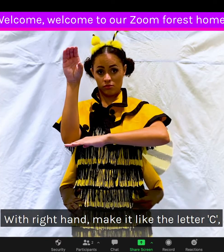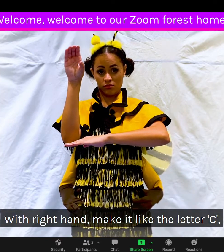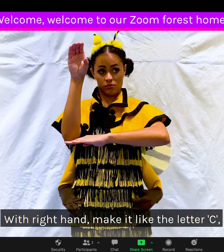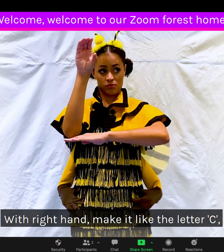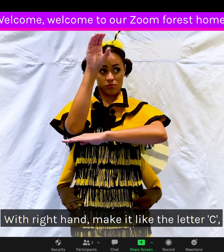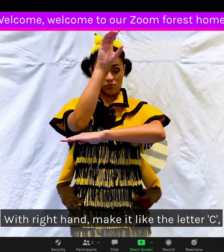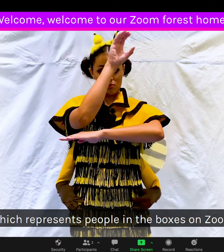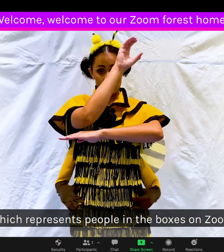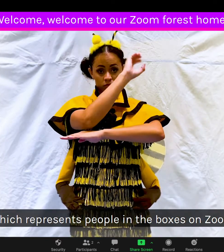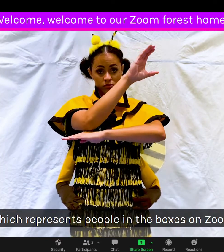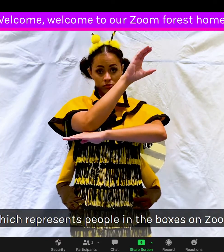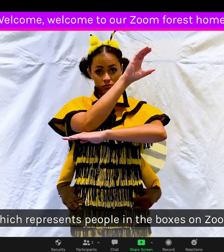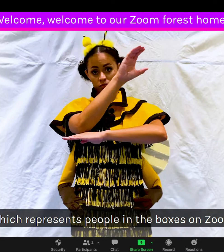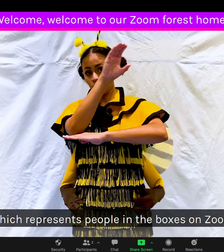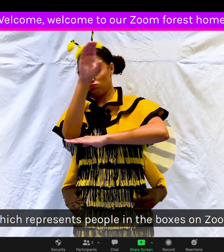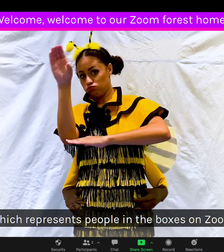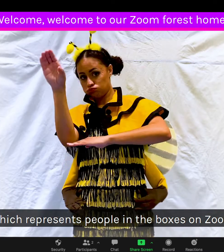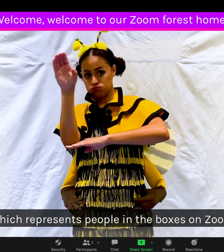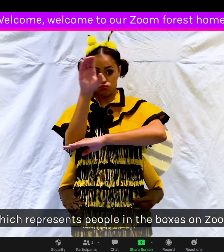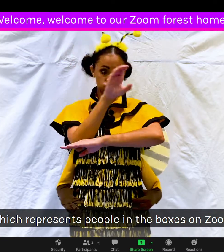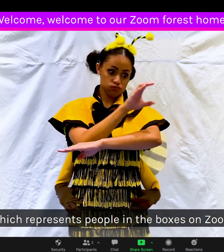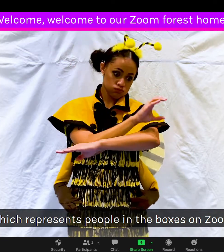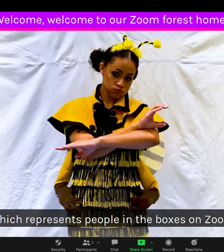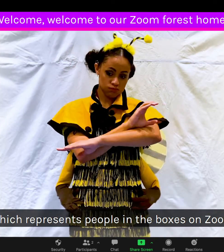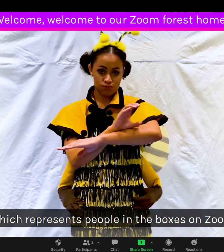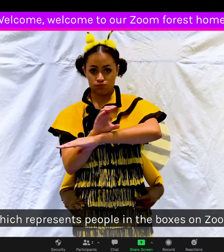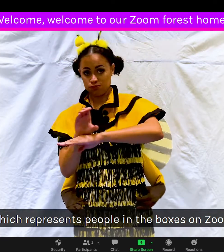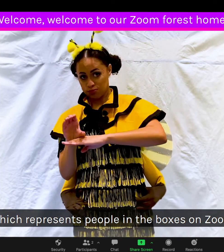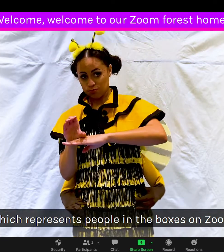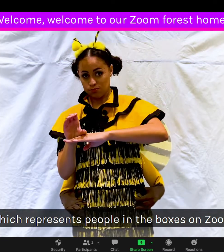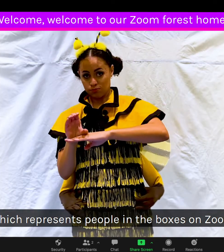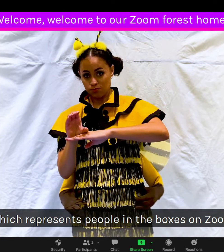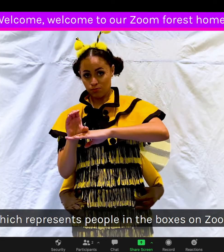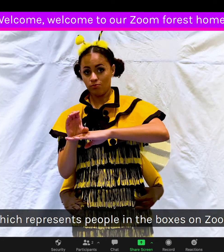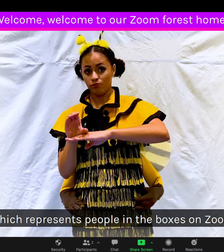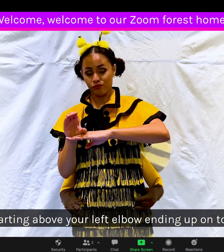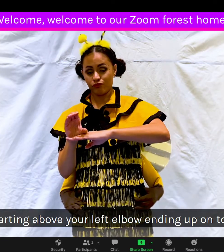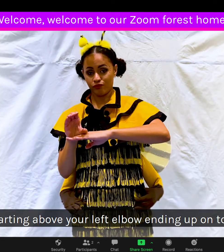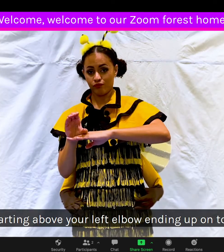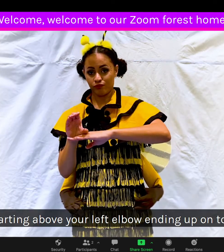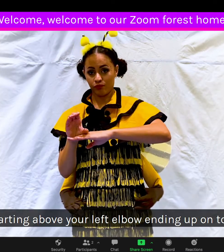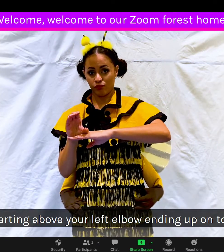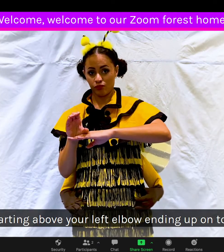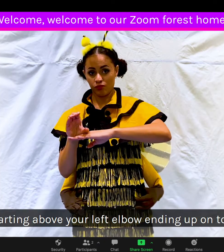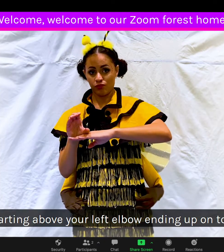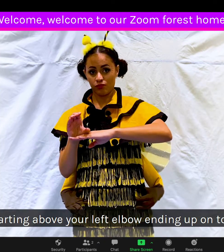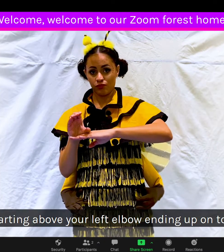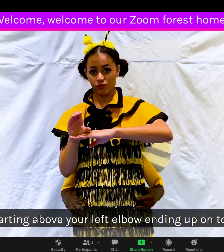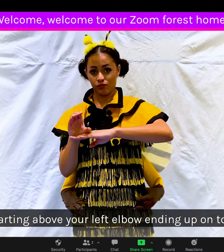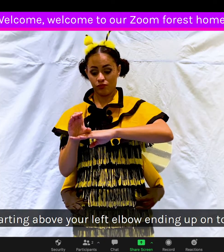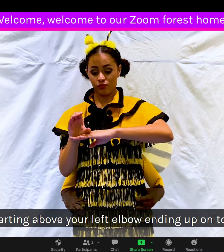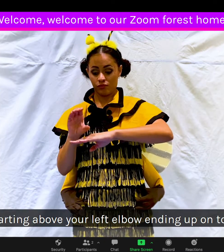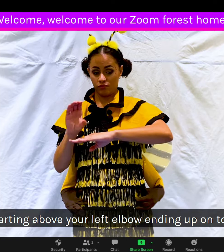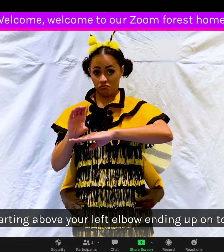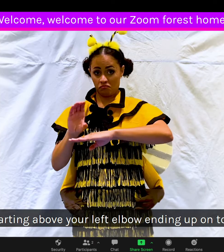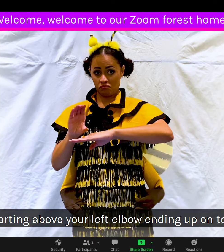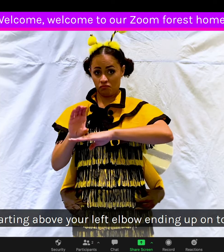C, which represents people in the boxes on Zoom. Draw a Z, starting above your left